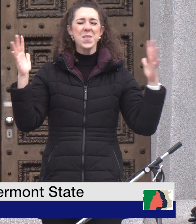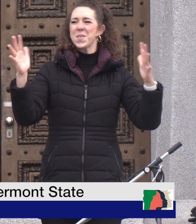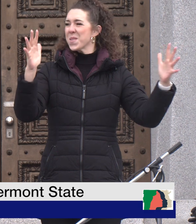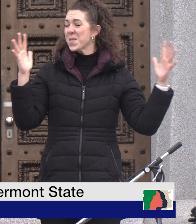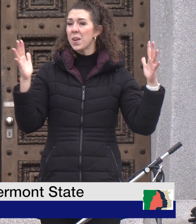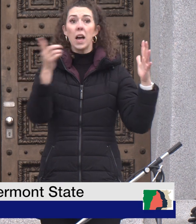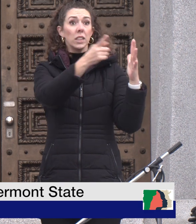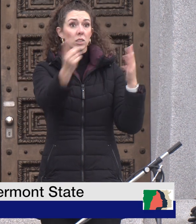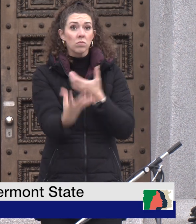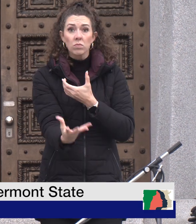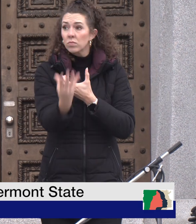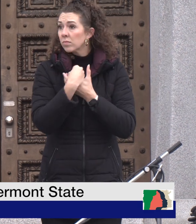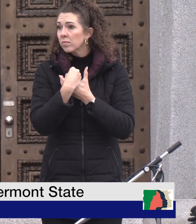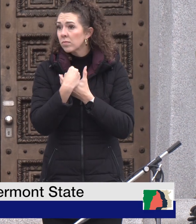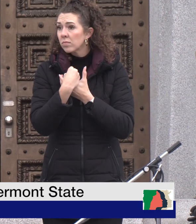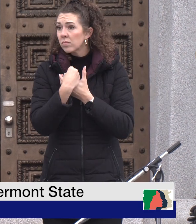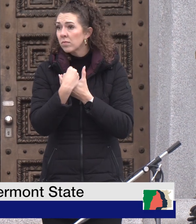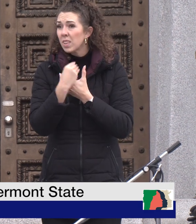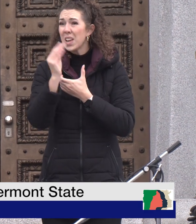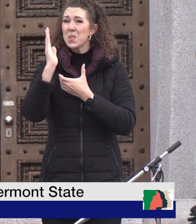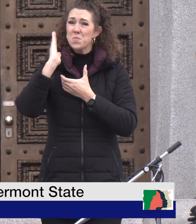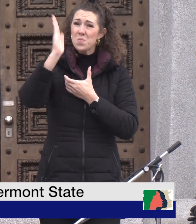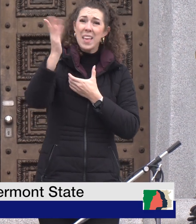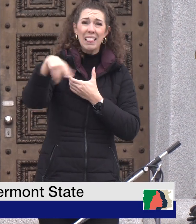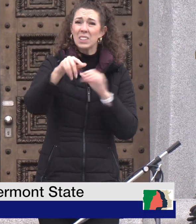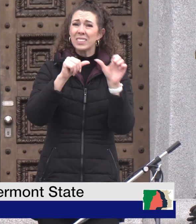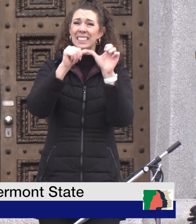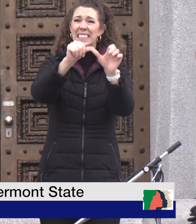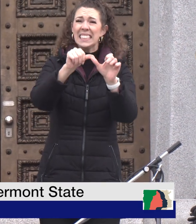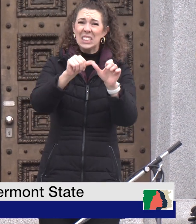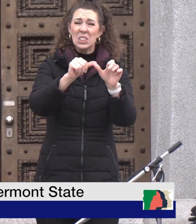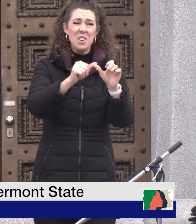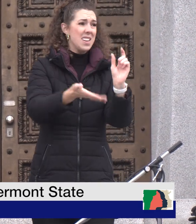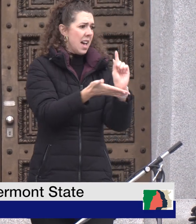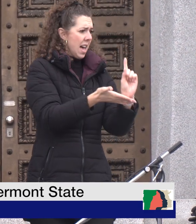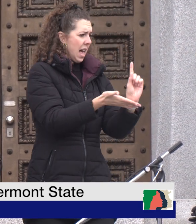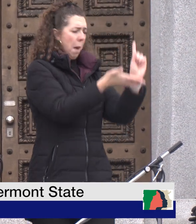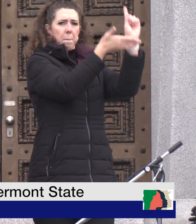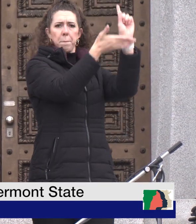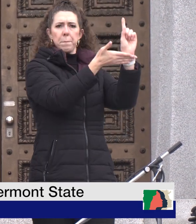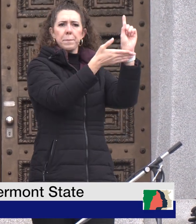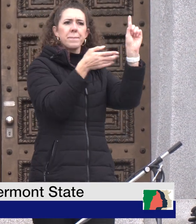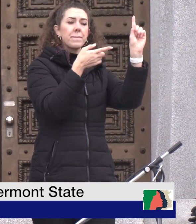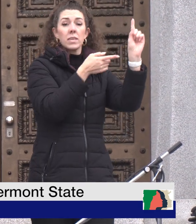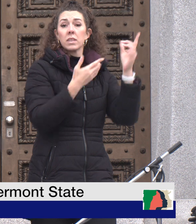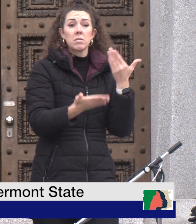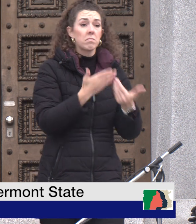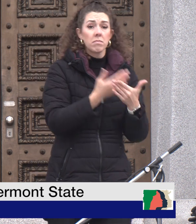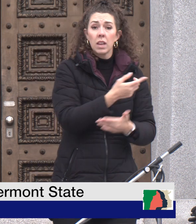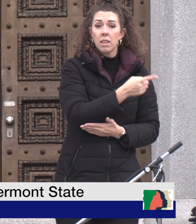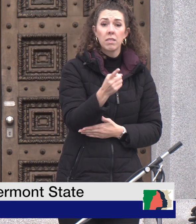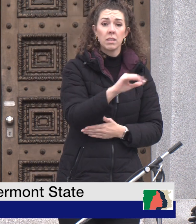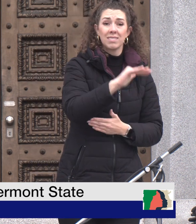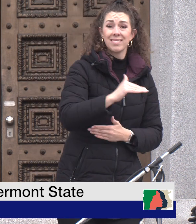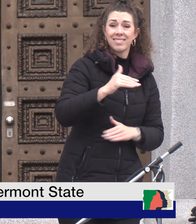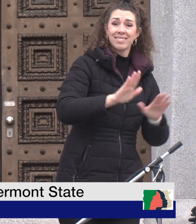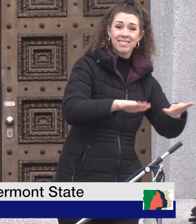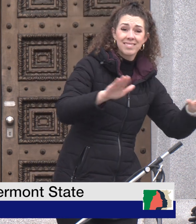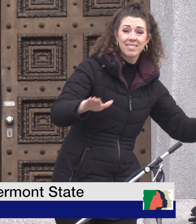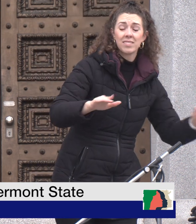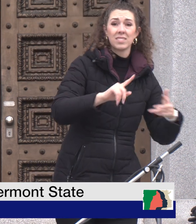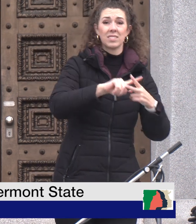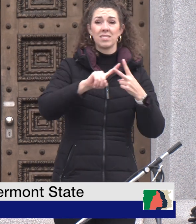Yes. Will you hold the hands of those who choose, whether they be small children, whether they be our